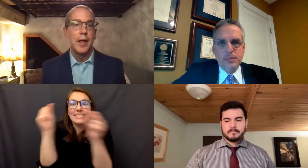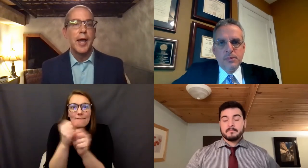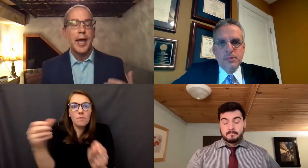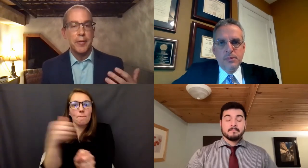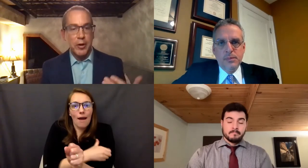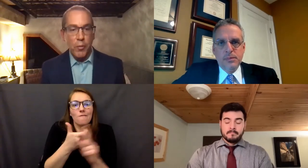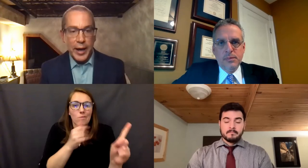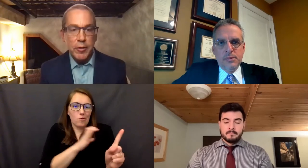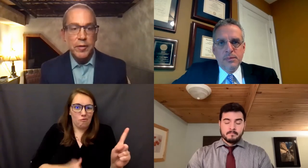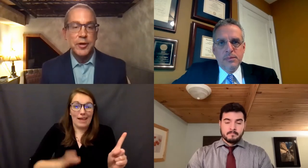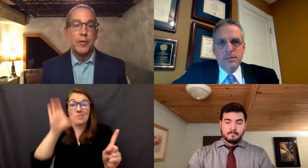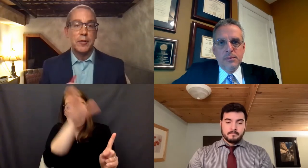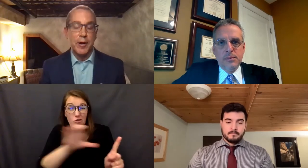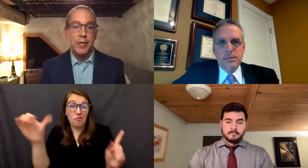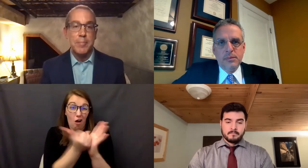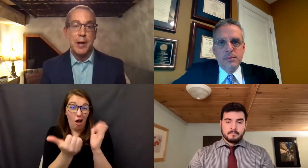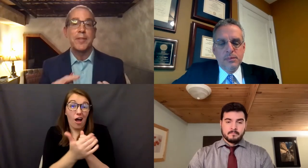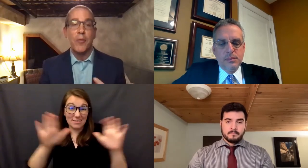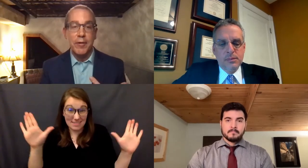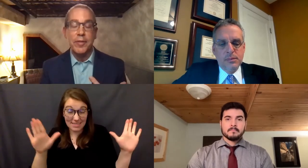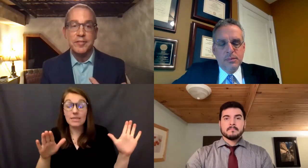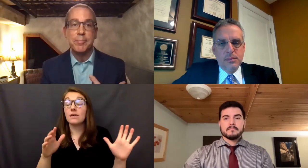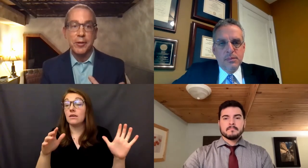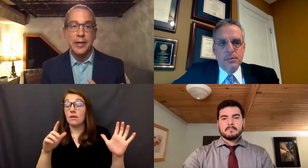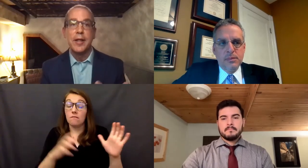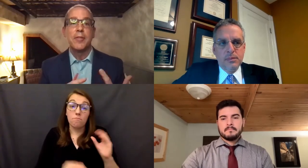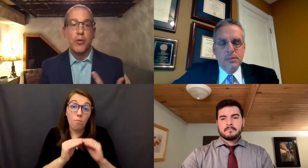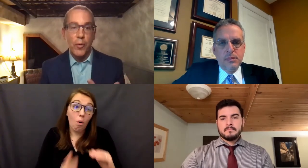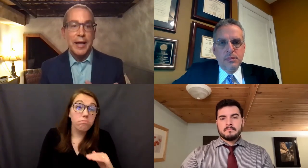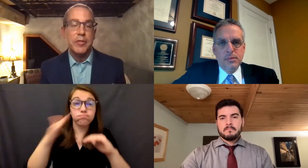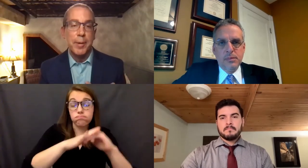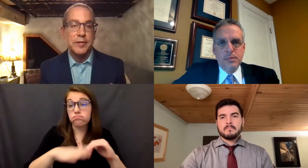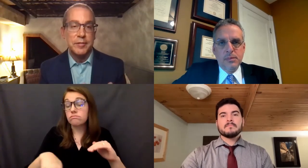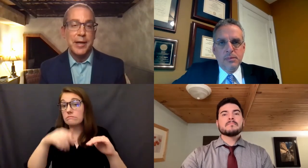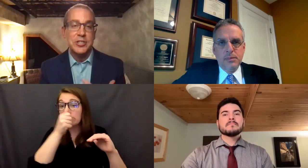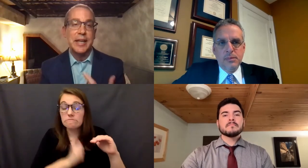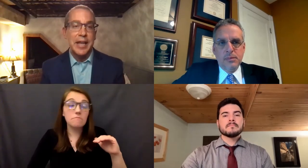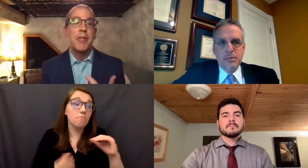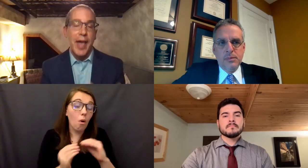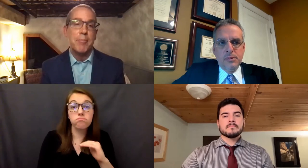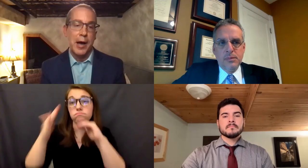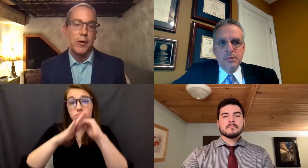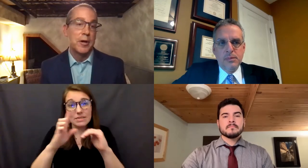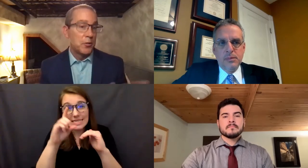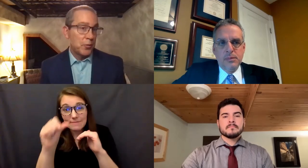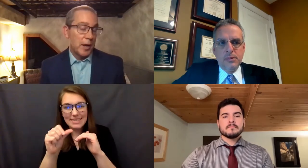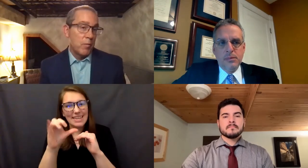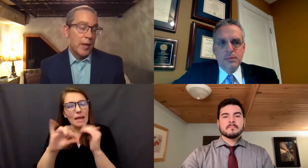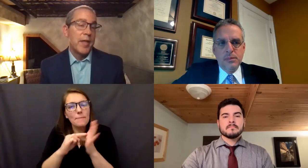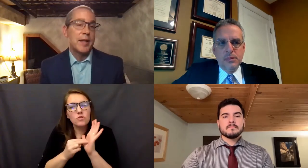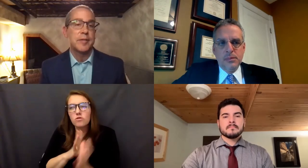superpower. And the greater the suffering, the greater the impairment, the greater the disability, the greater the participation in that power.